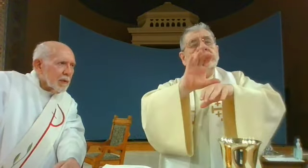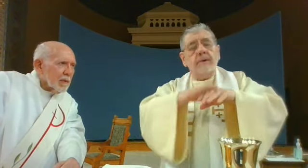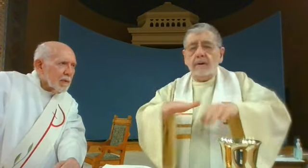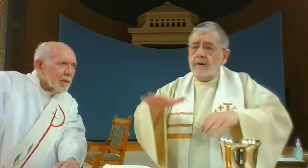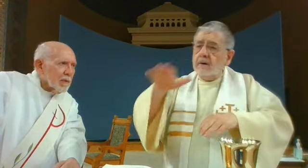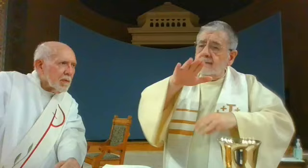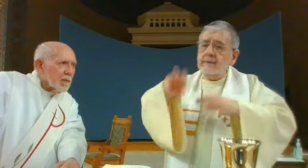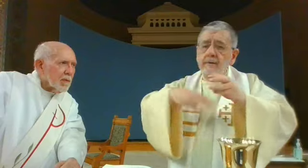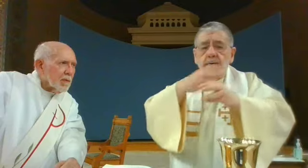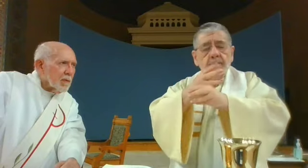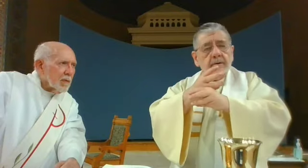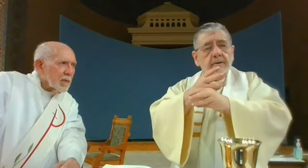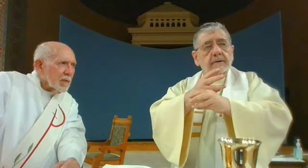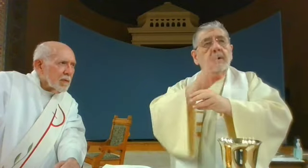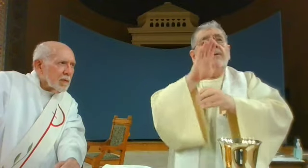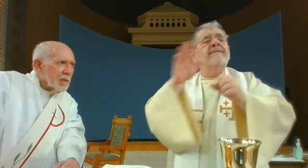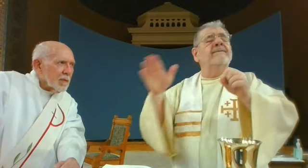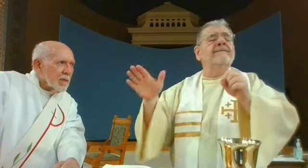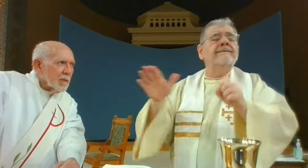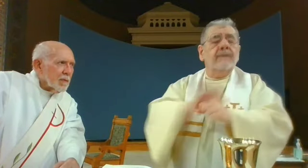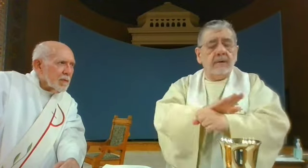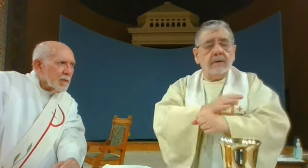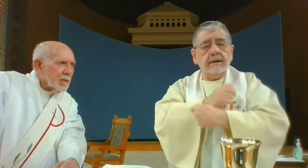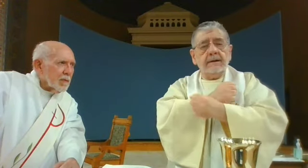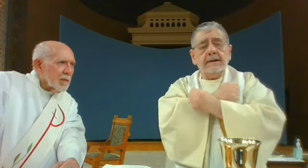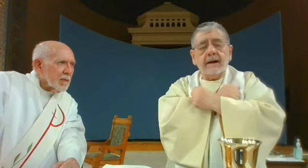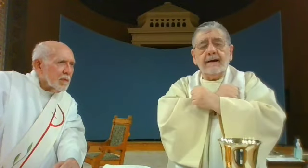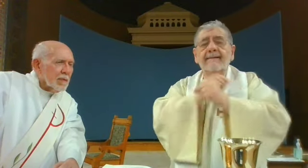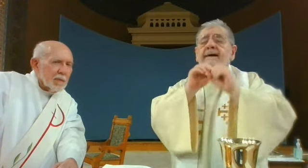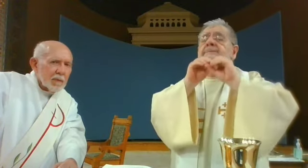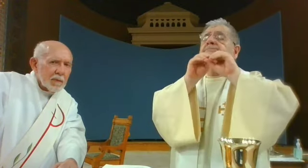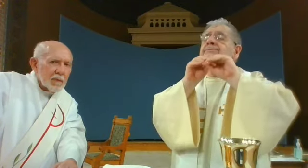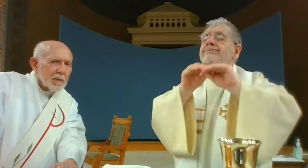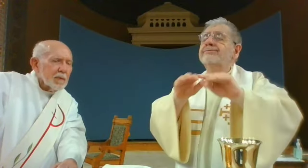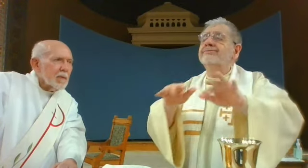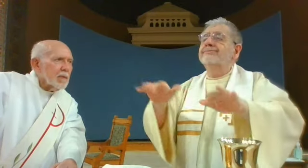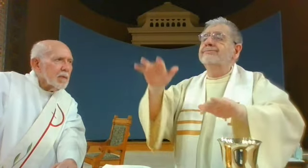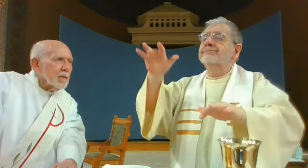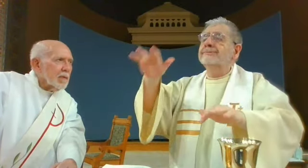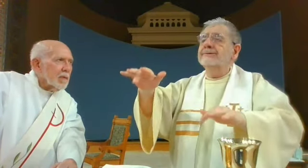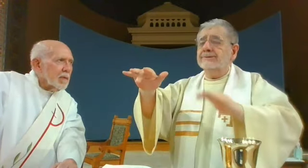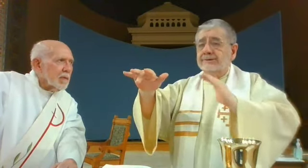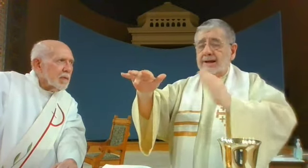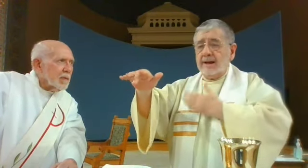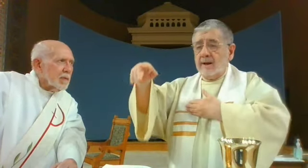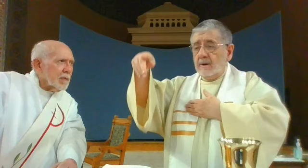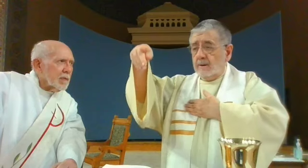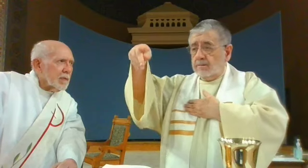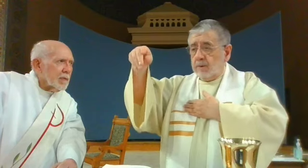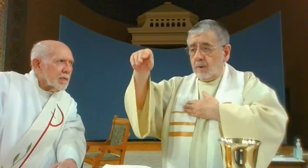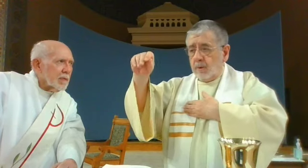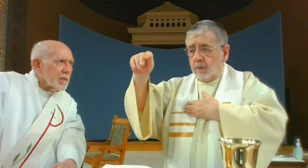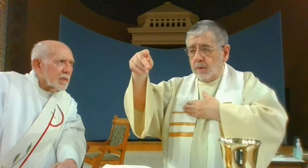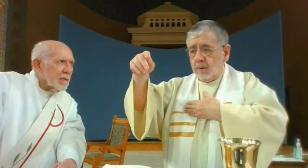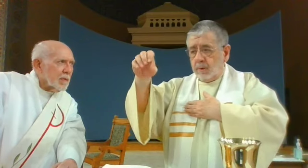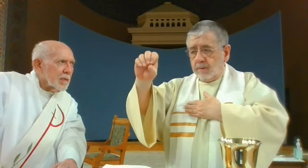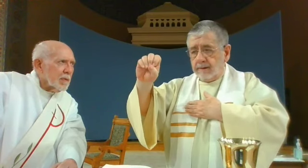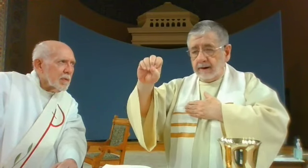Remember, Lord, your church spread throughout the world and bring her to the fullness of charity. Together with Francis, our